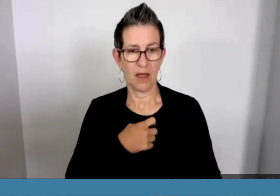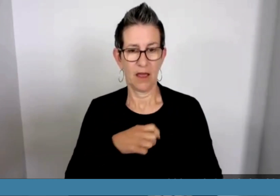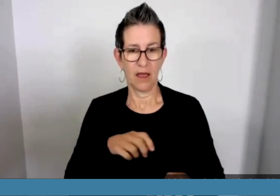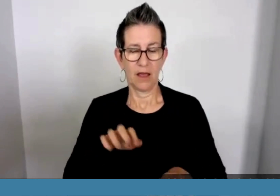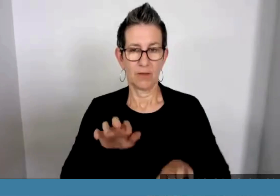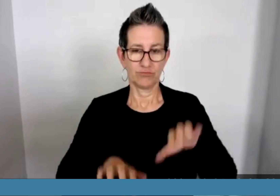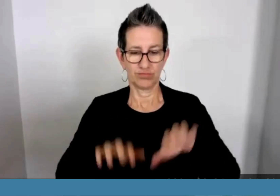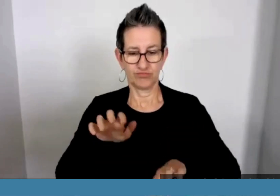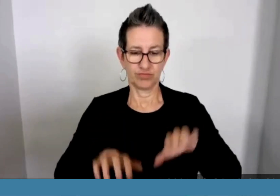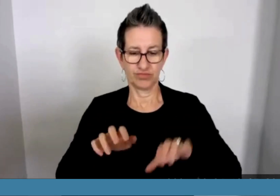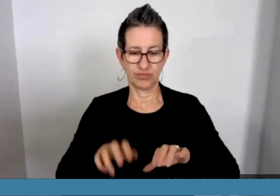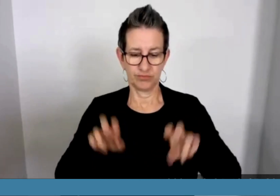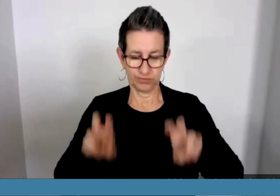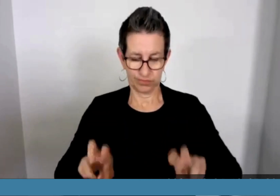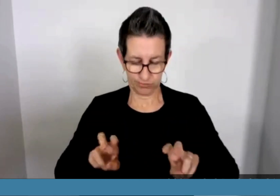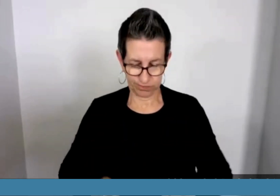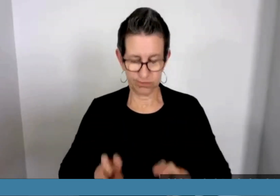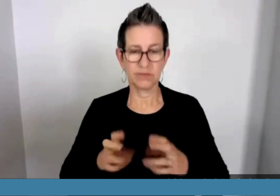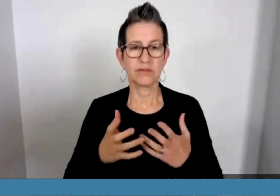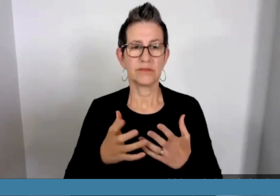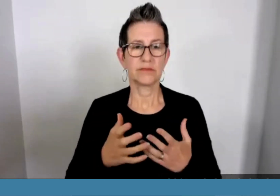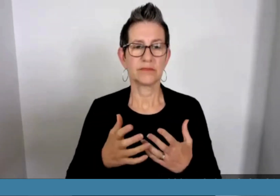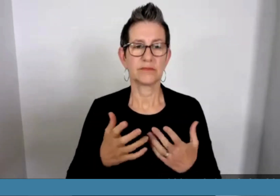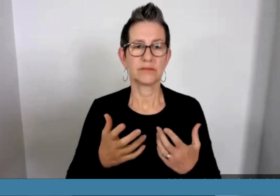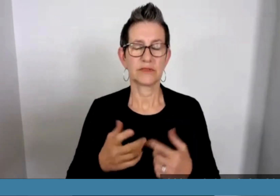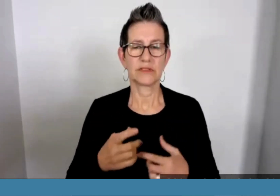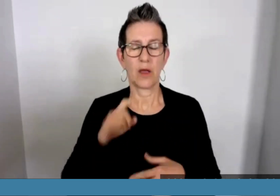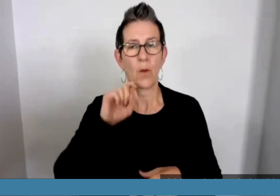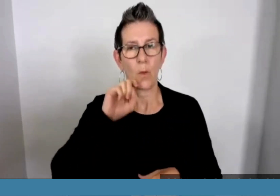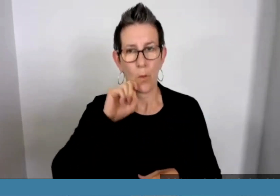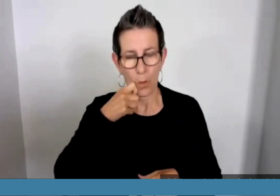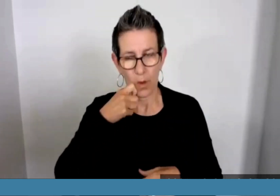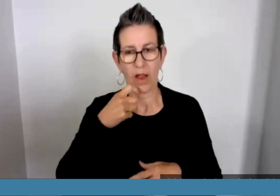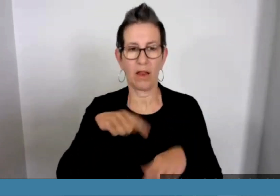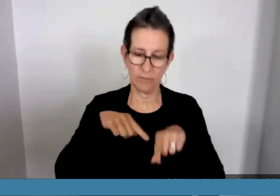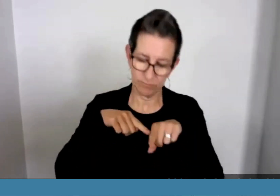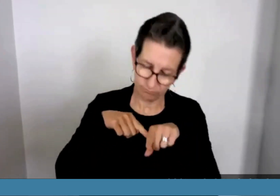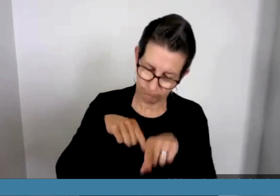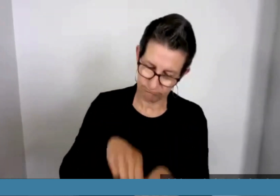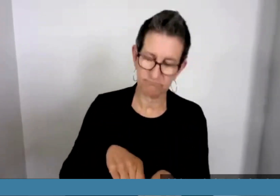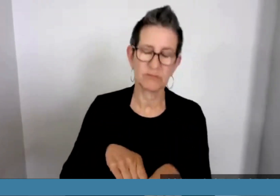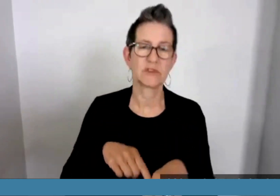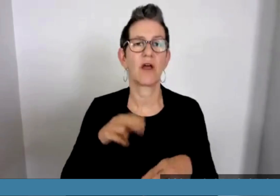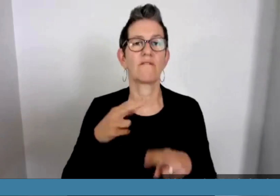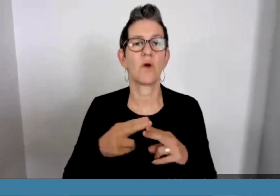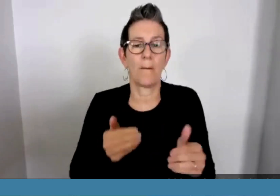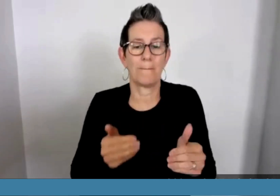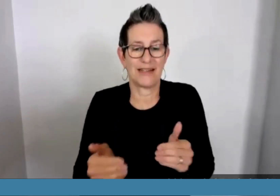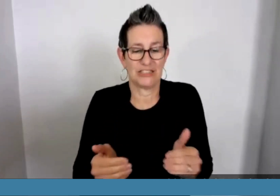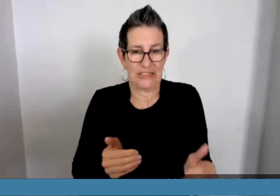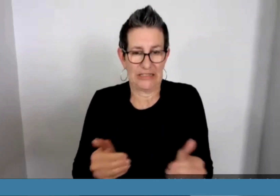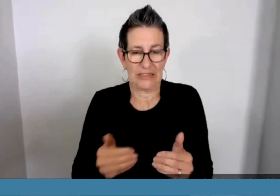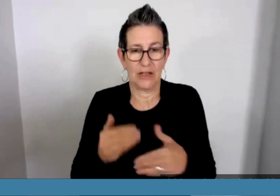well. So that should be part of the budgeting, or should be clear in the budgeting process, how that's going to work as well.